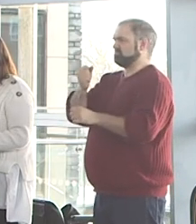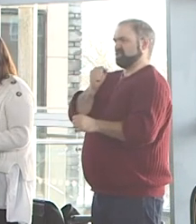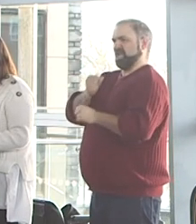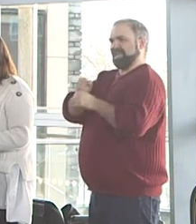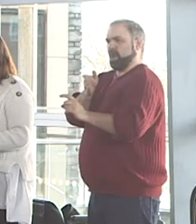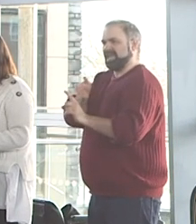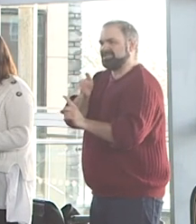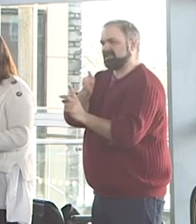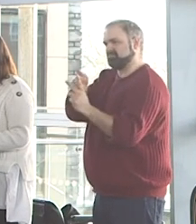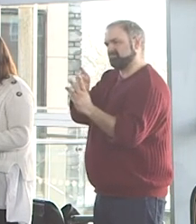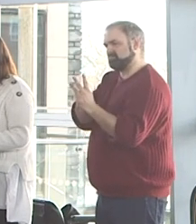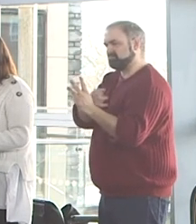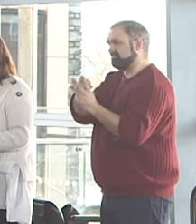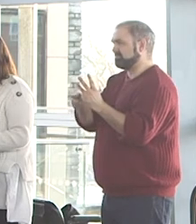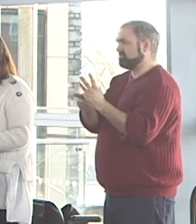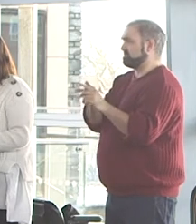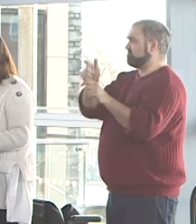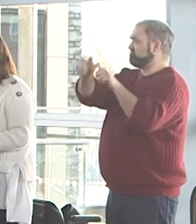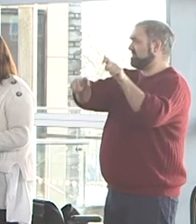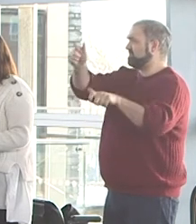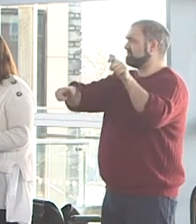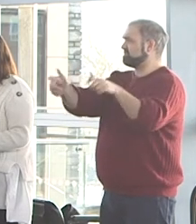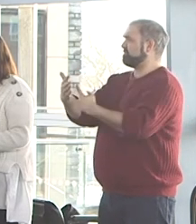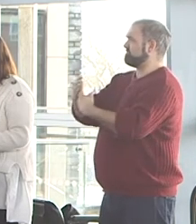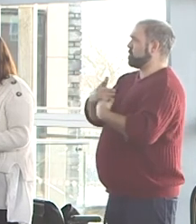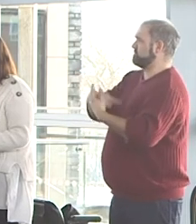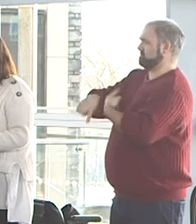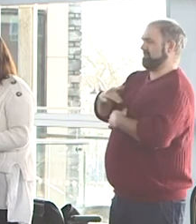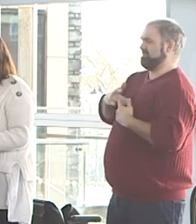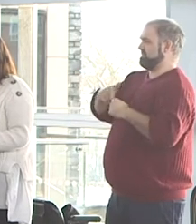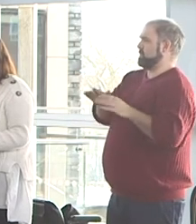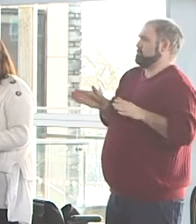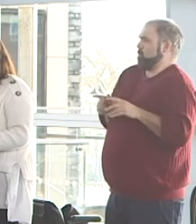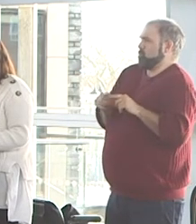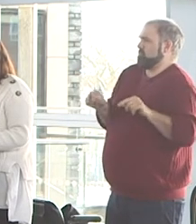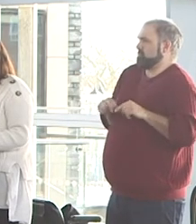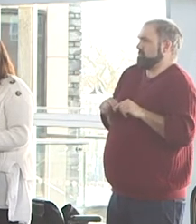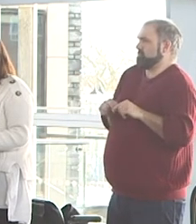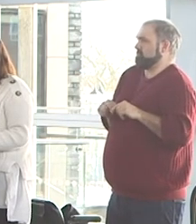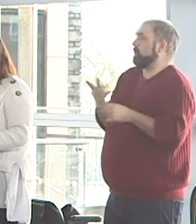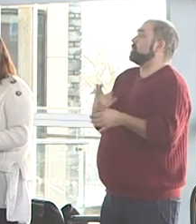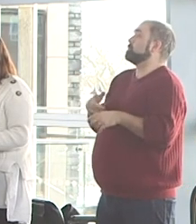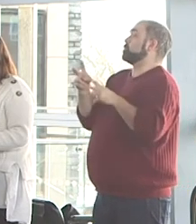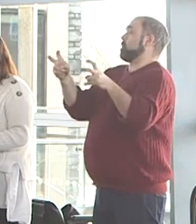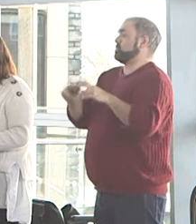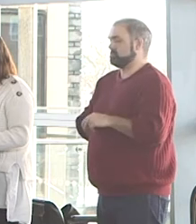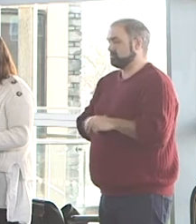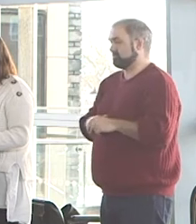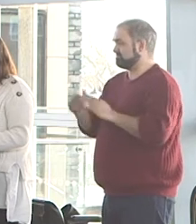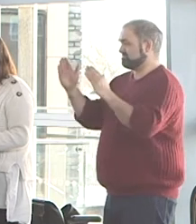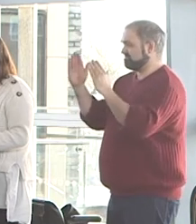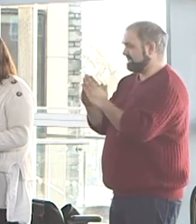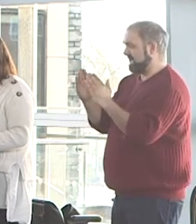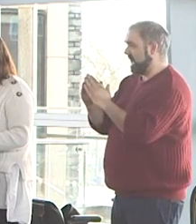identity, resulting in incompatible residents being forced to coexist in small rooms. I quote, "The house staff